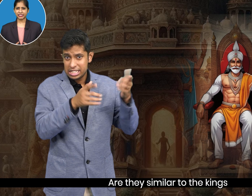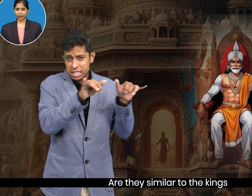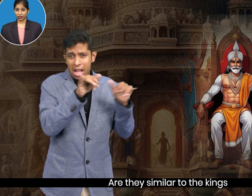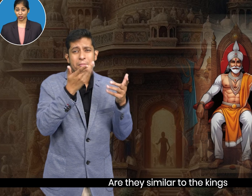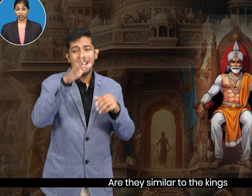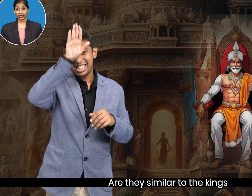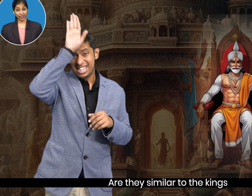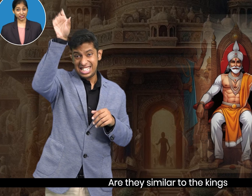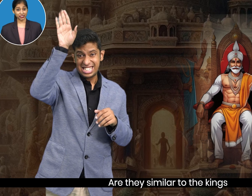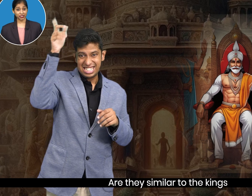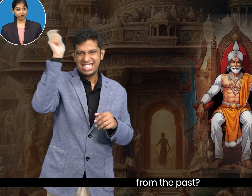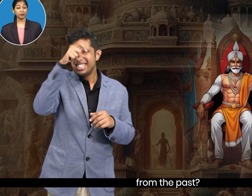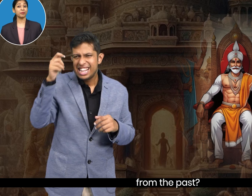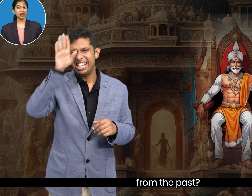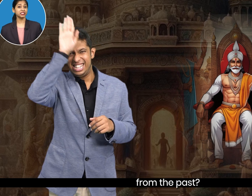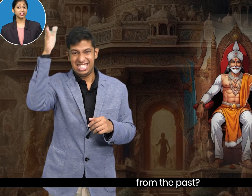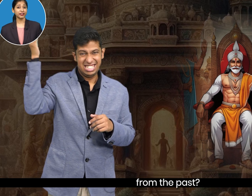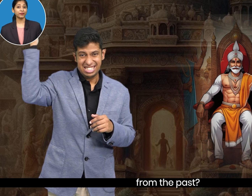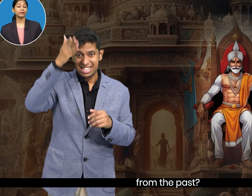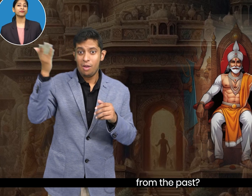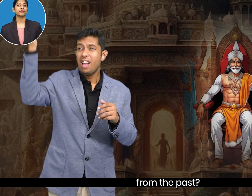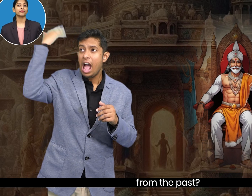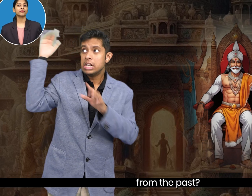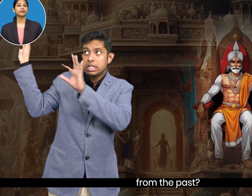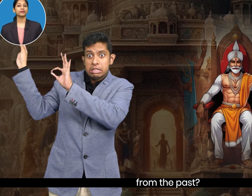Are they similar to the kings from the past?